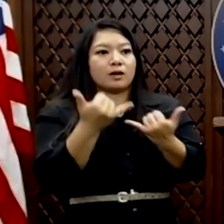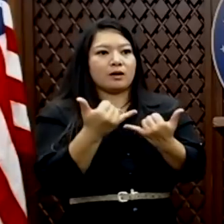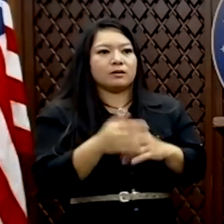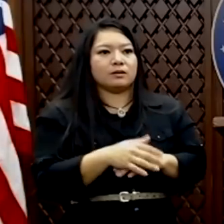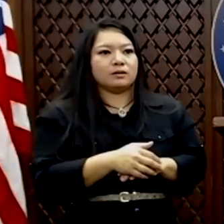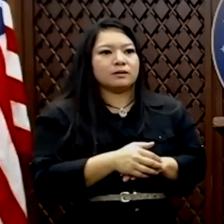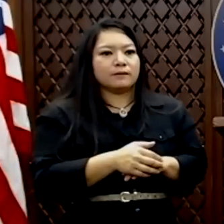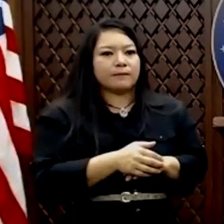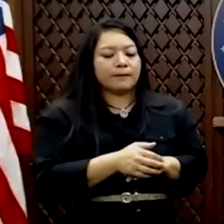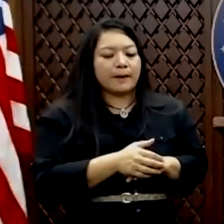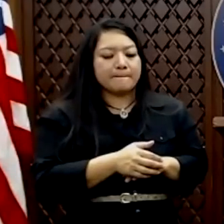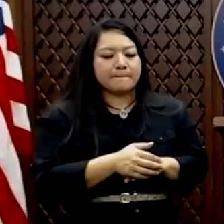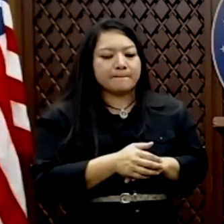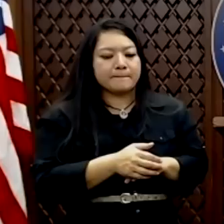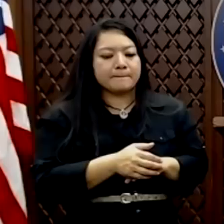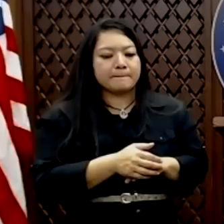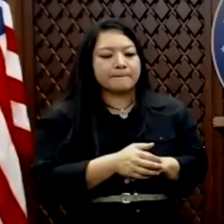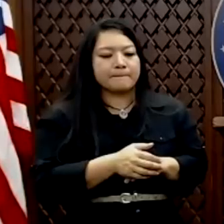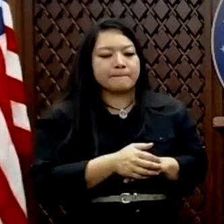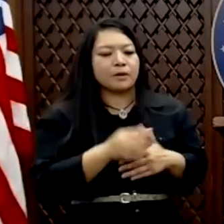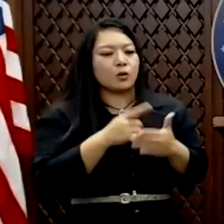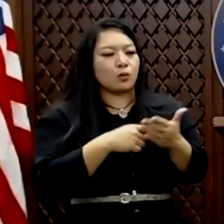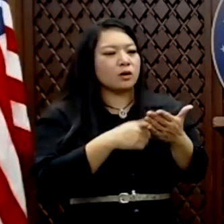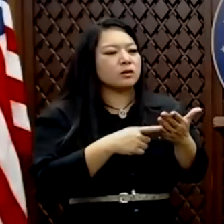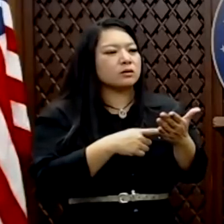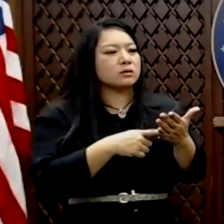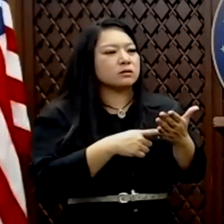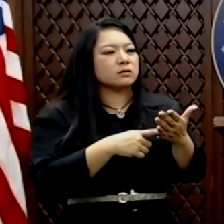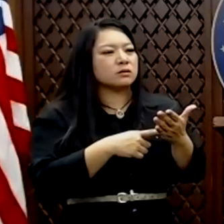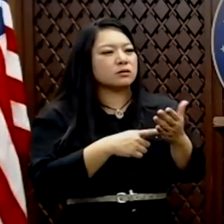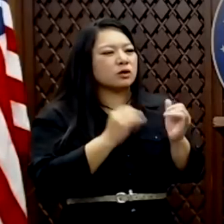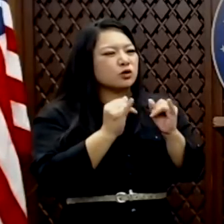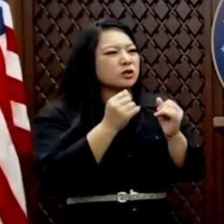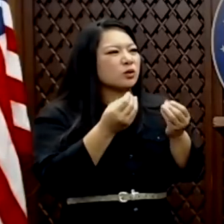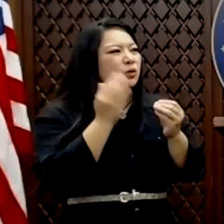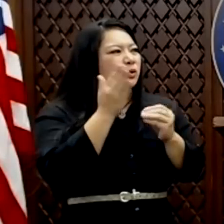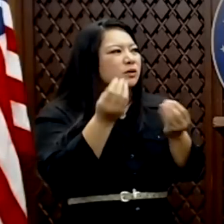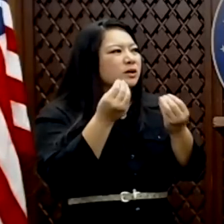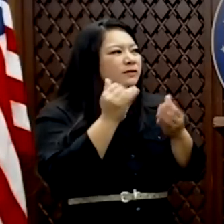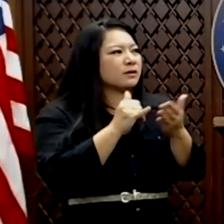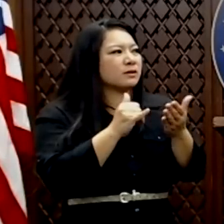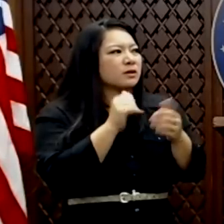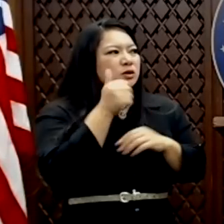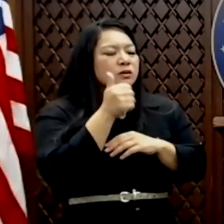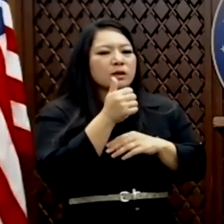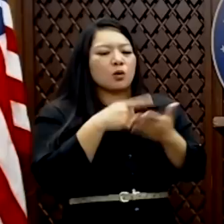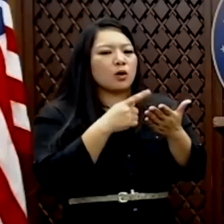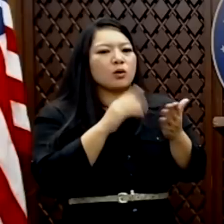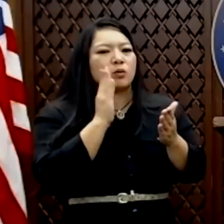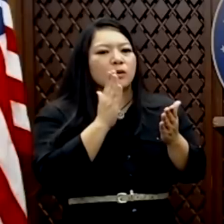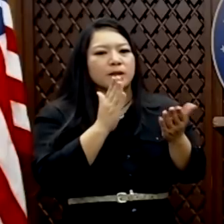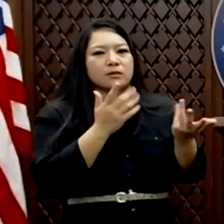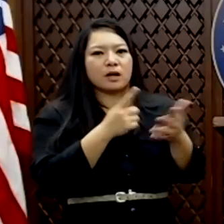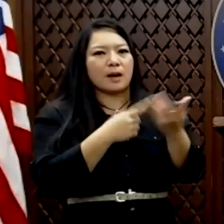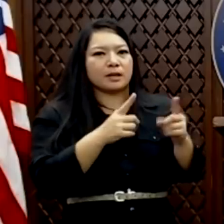what will be the instructions to law enforcement? They will ask you what you're going to do, and then what would be the sanctions